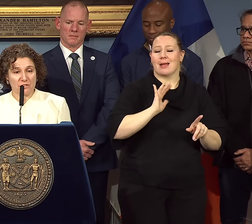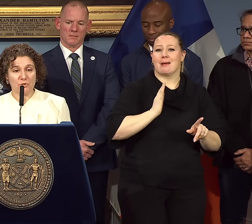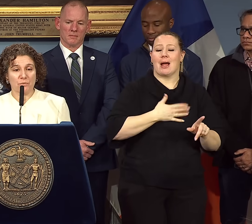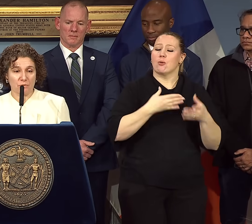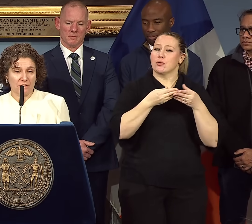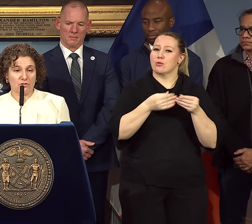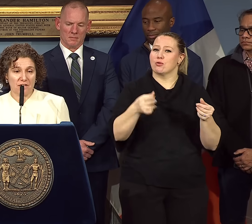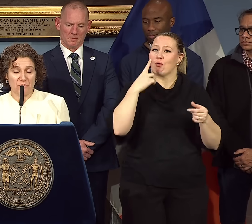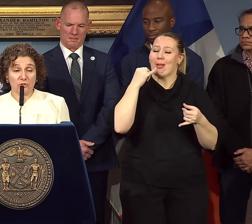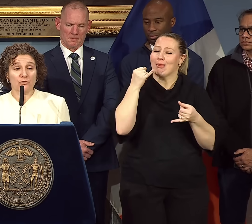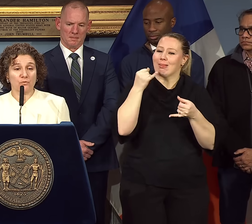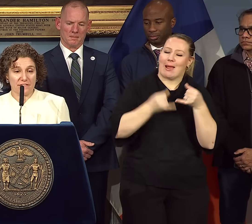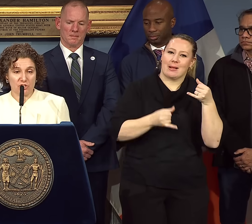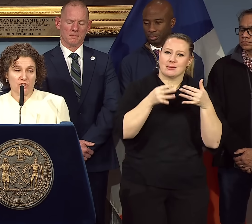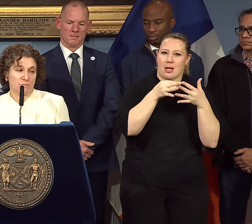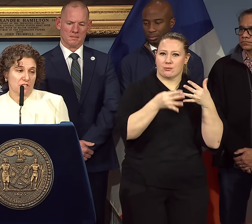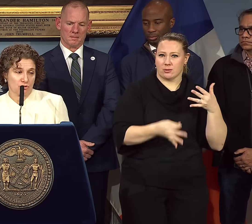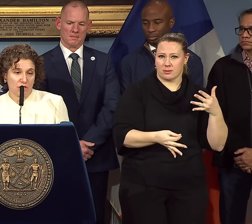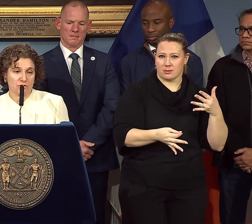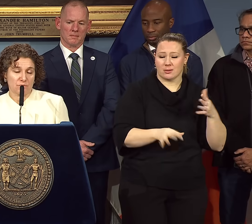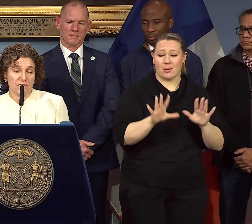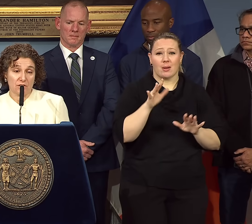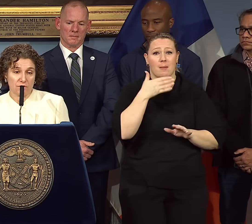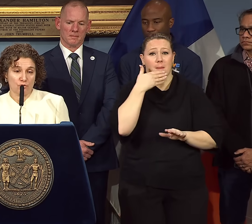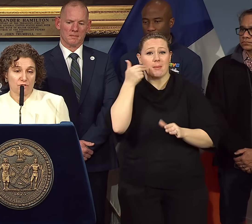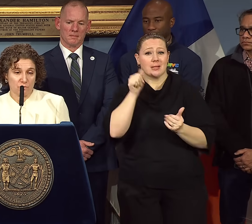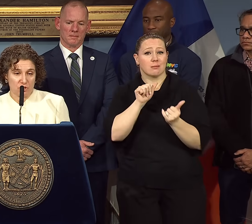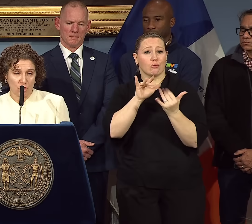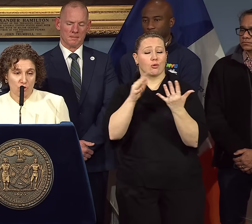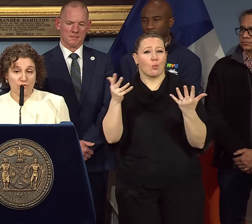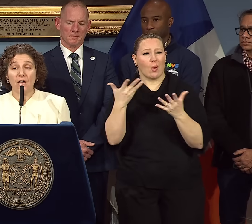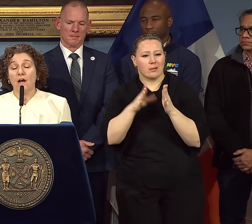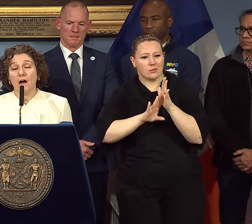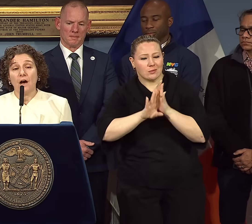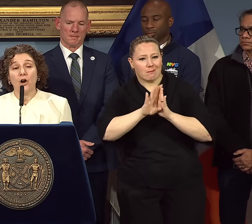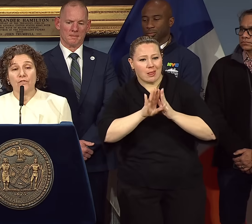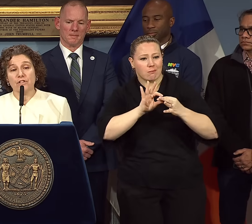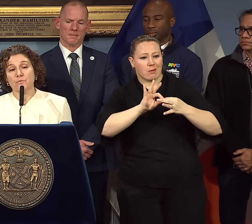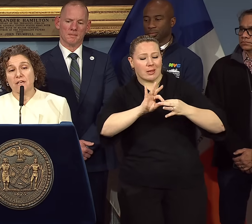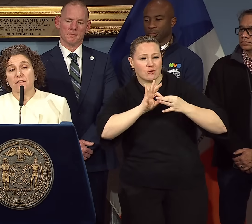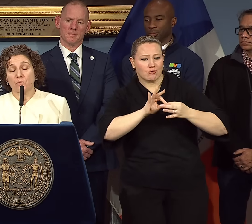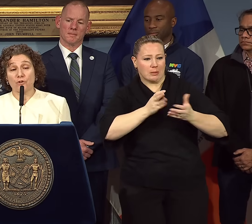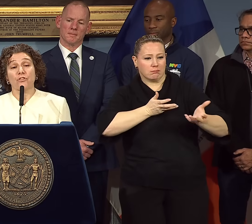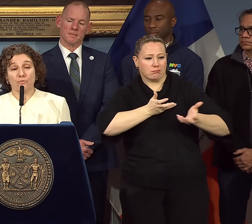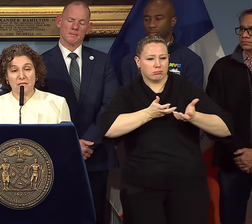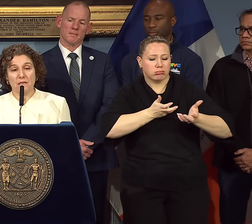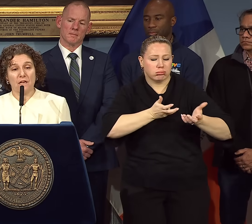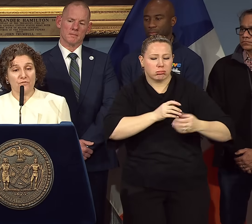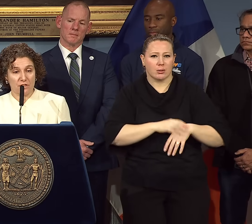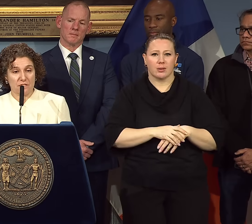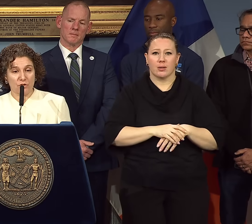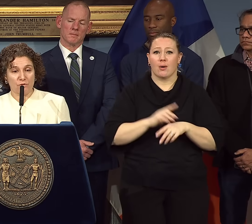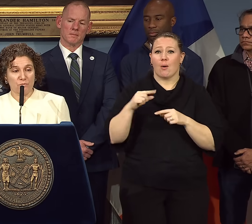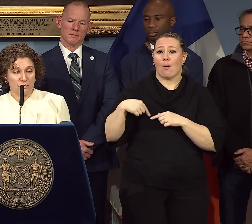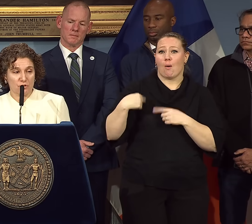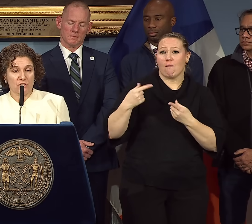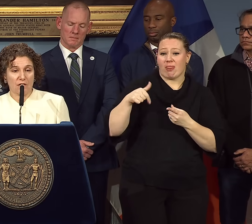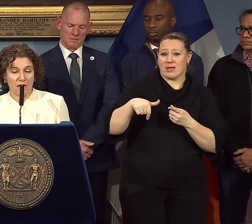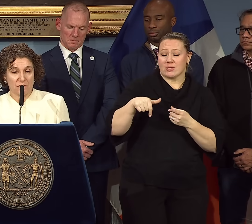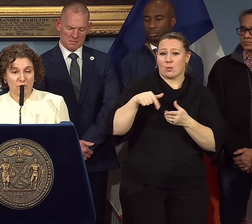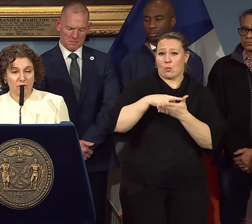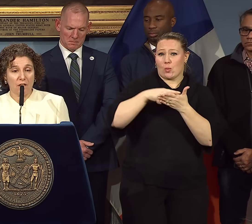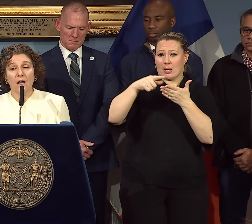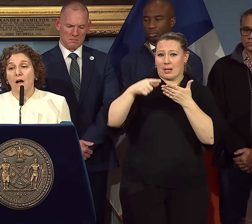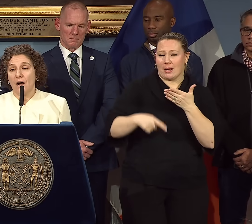Wherever possible, we really try to build relationships and trust with the individuals that we serve. Over this weekend, there were 3 involuntary removals